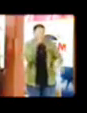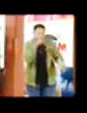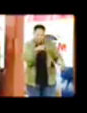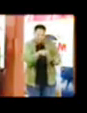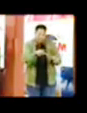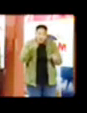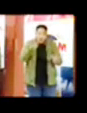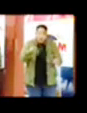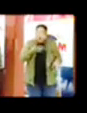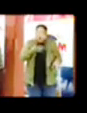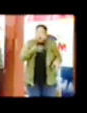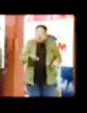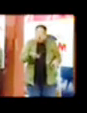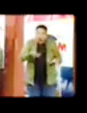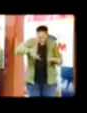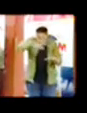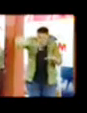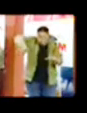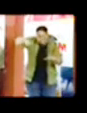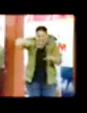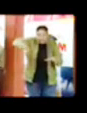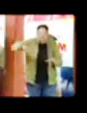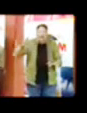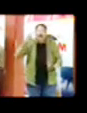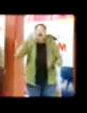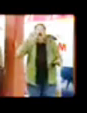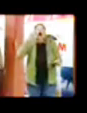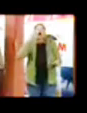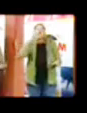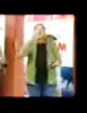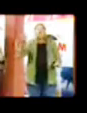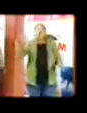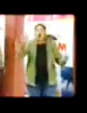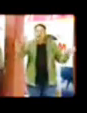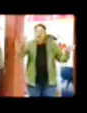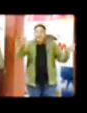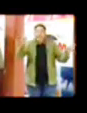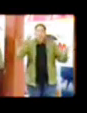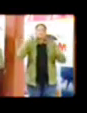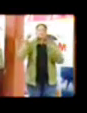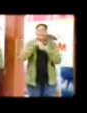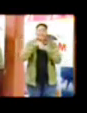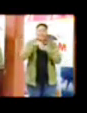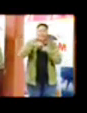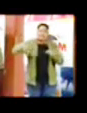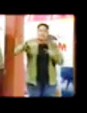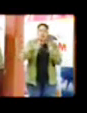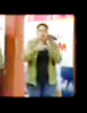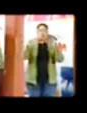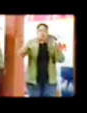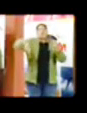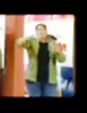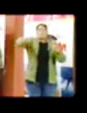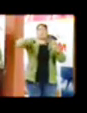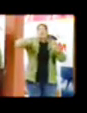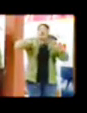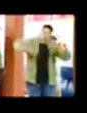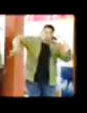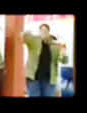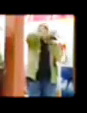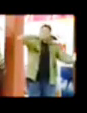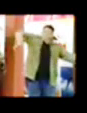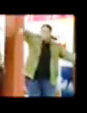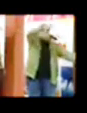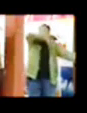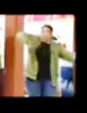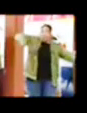that are very white are what we call the eye wall of the system. Then there are those inner bands, and then wider outer bands, or spiral bands,